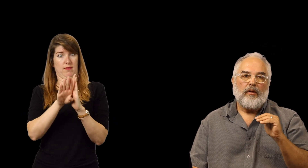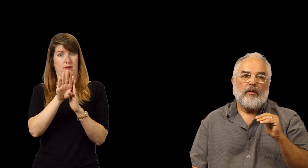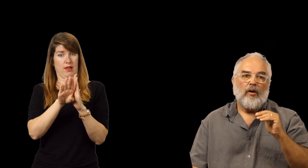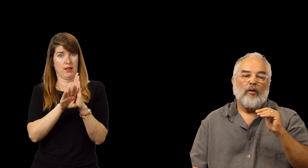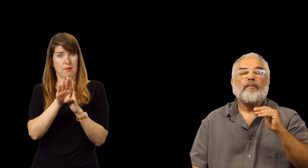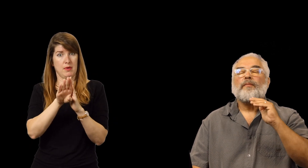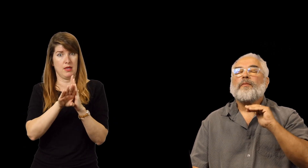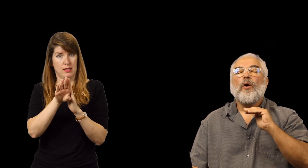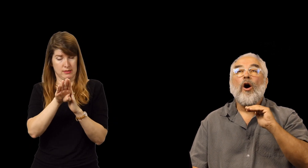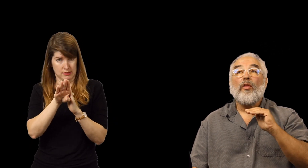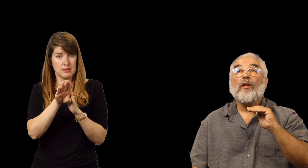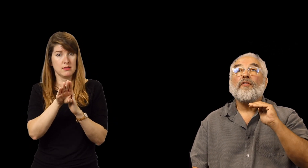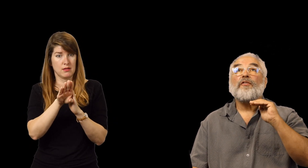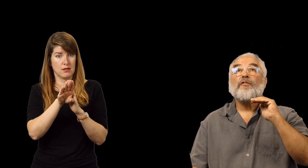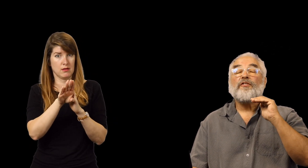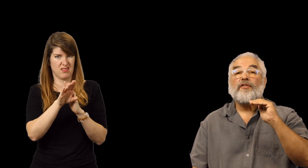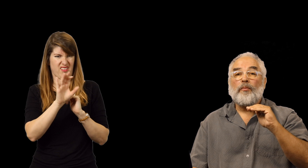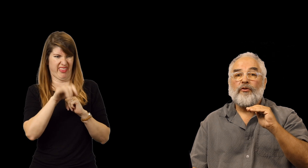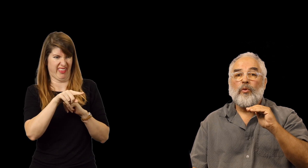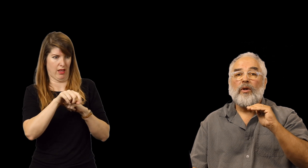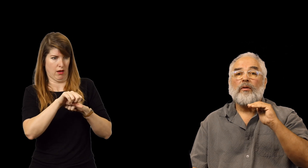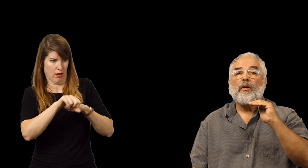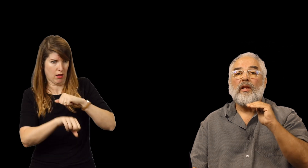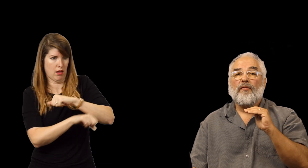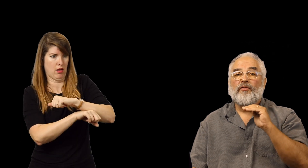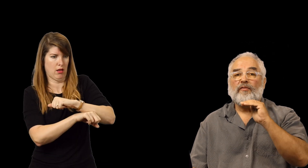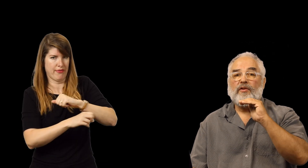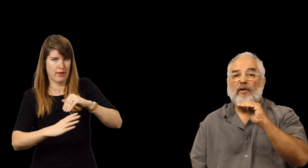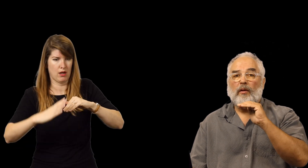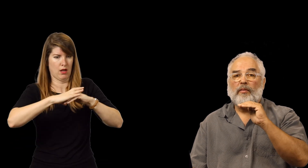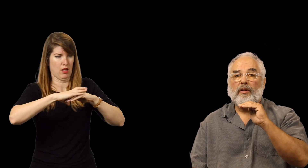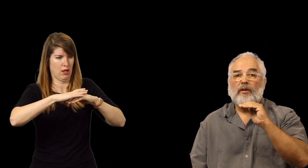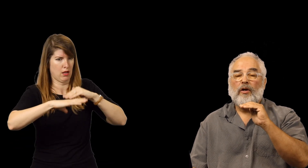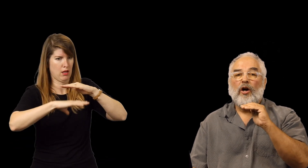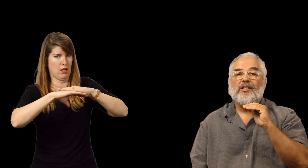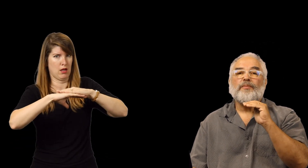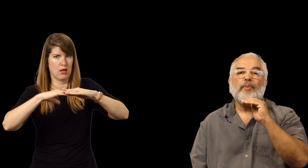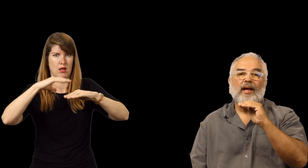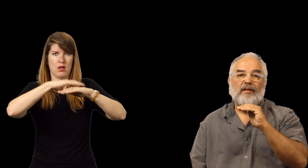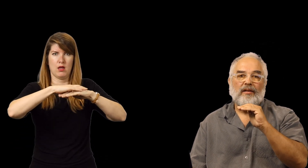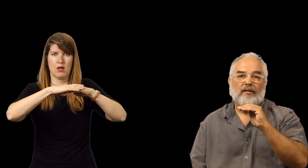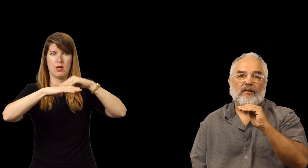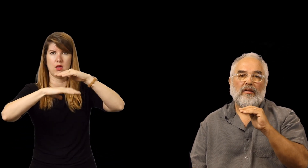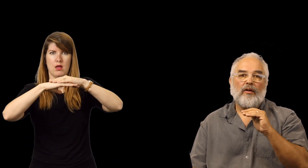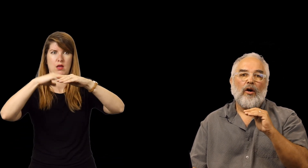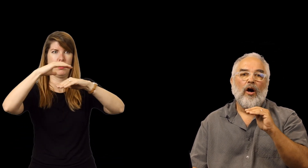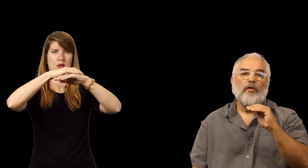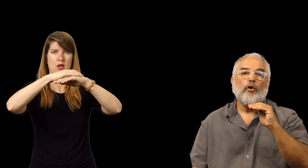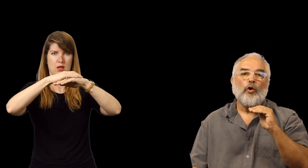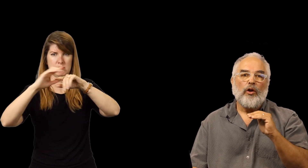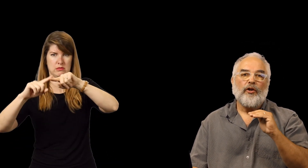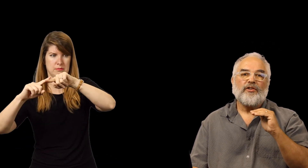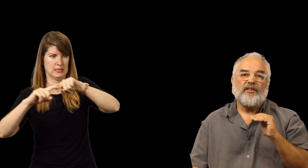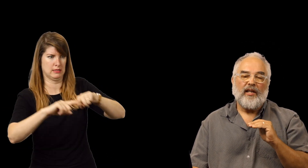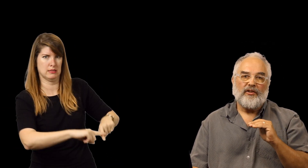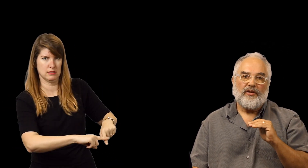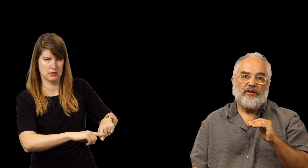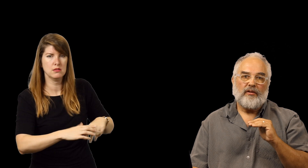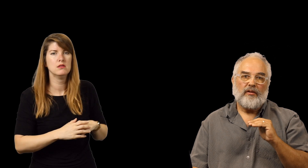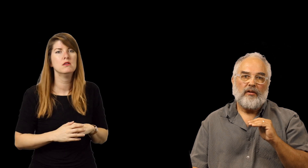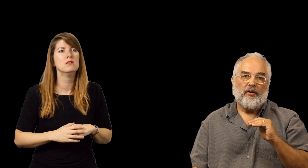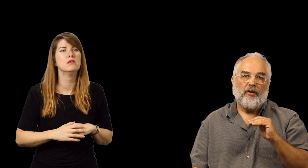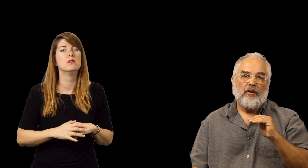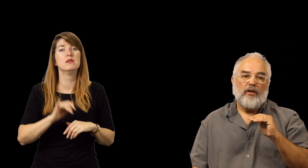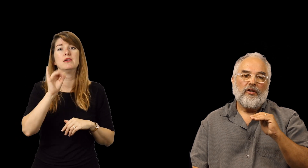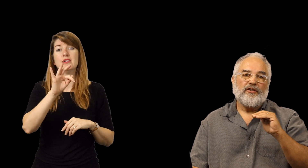development, all the subsequent levels of development are dependent on the earlier